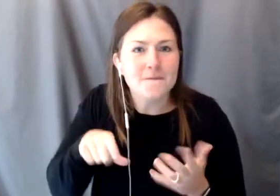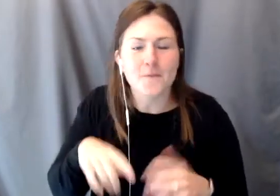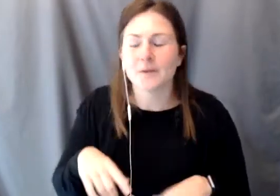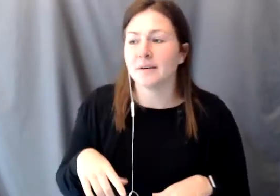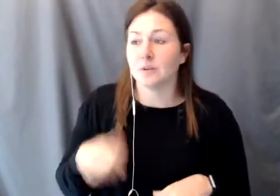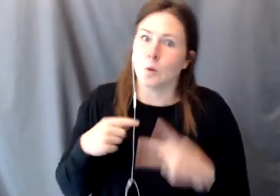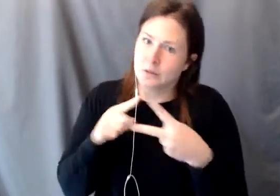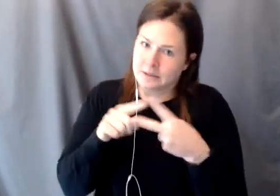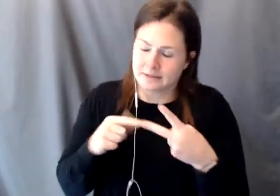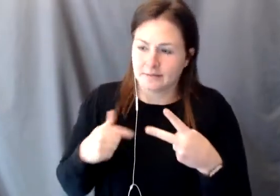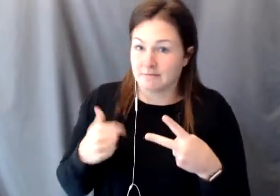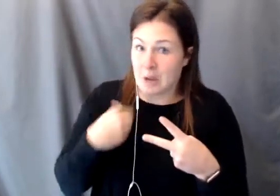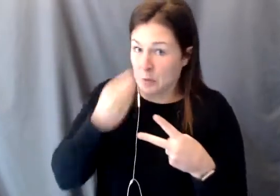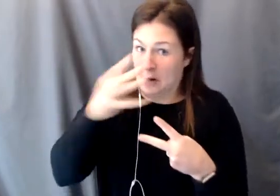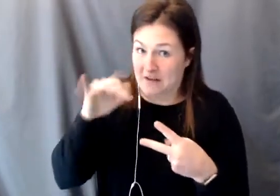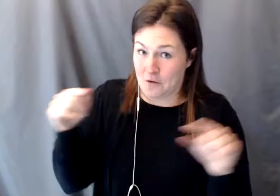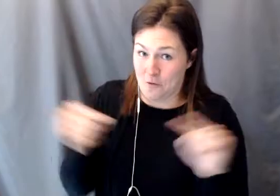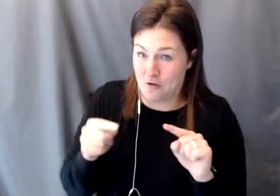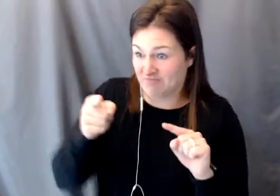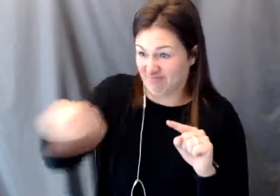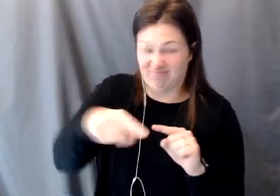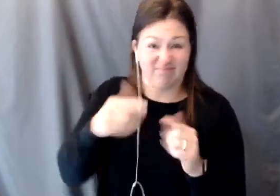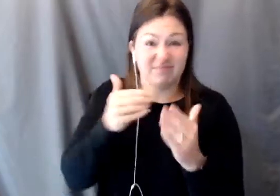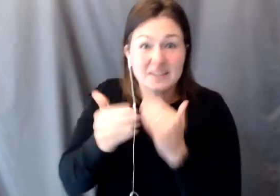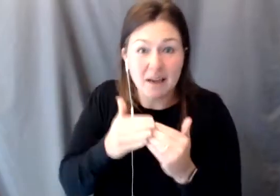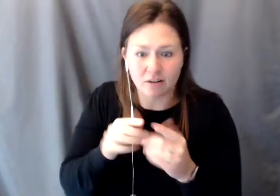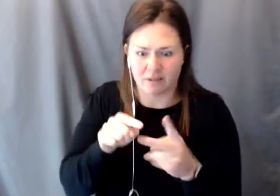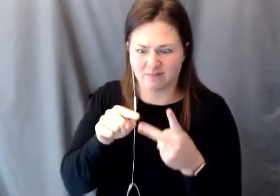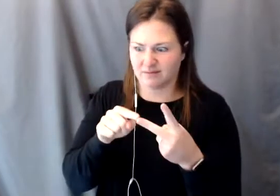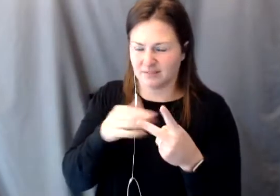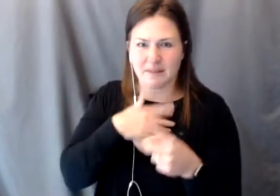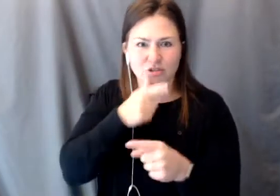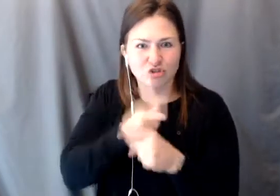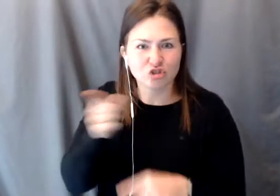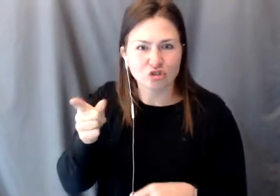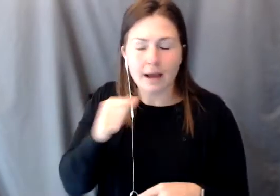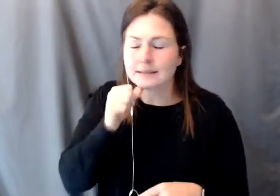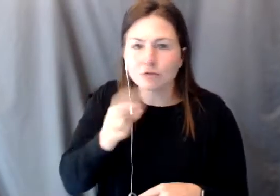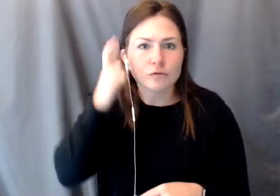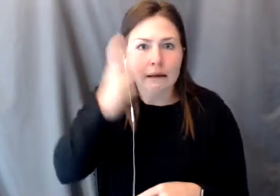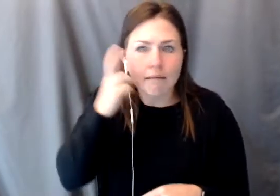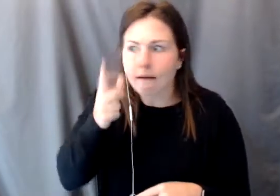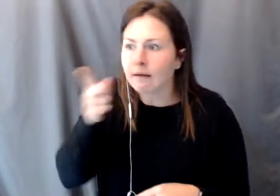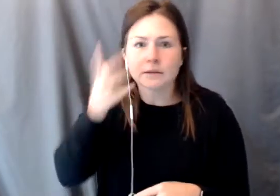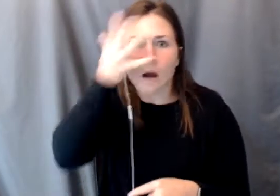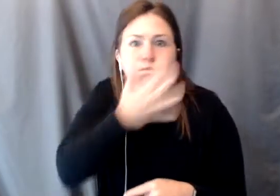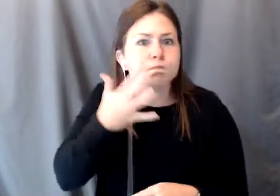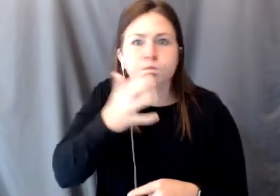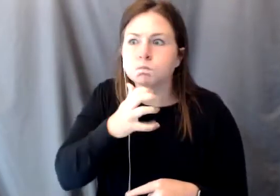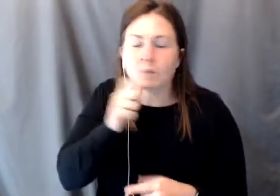don't care who I hurt, but also it was my sister. I didn't recognize my sister. It's like, I just kept